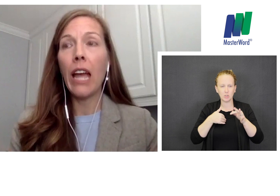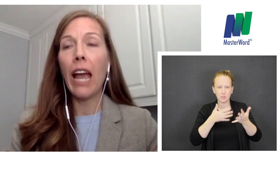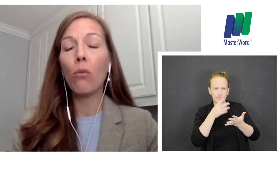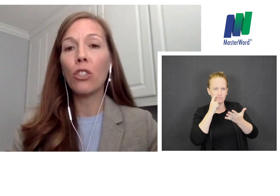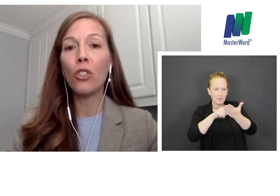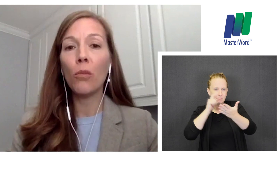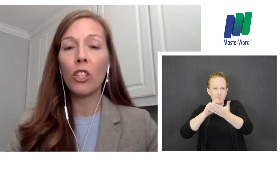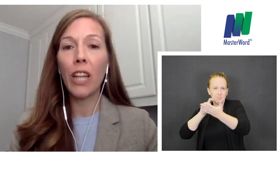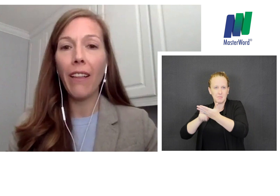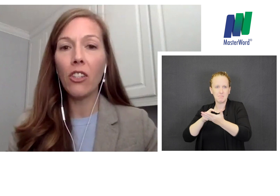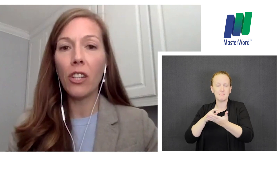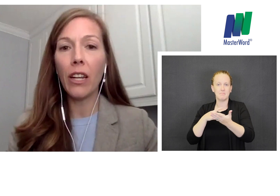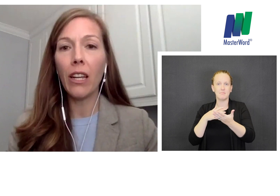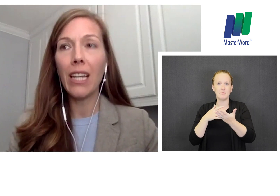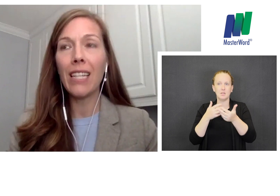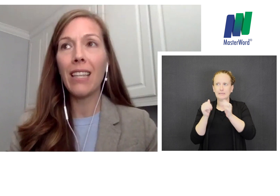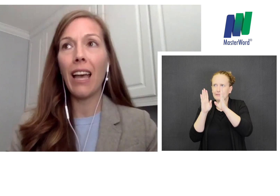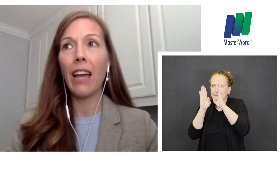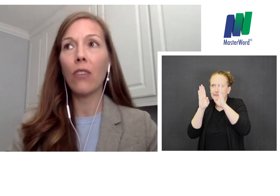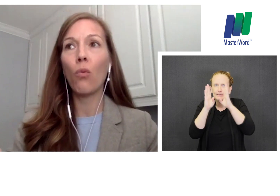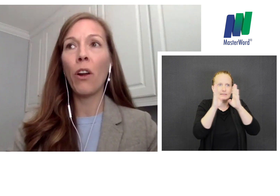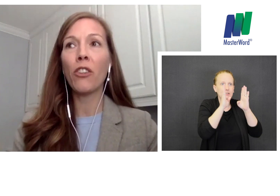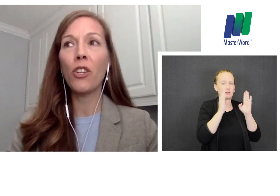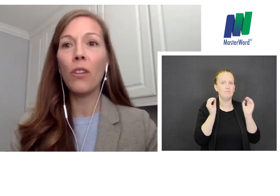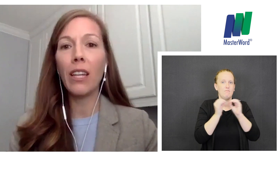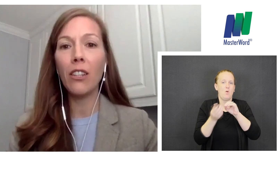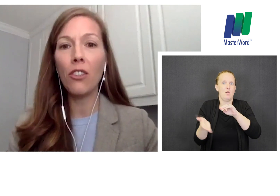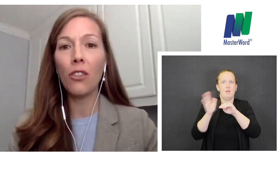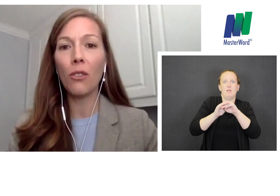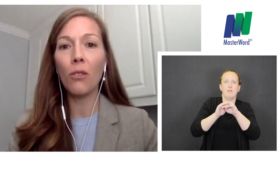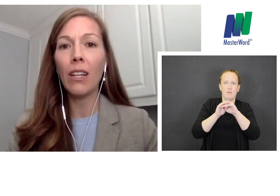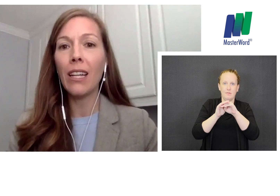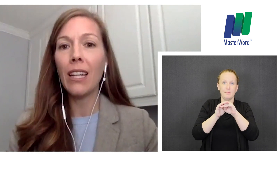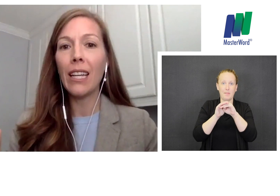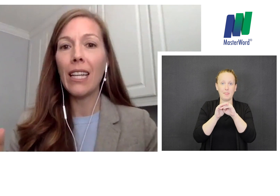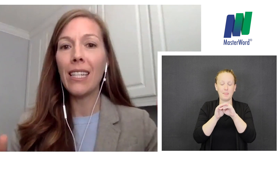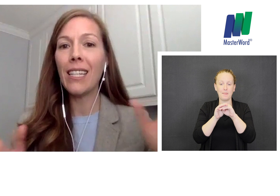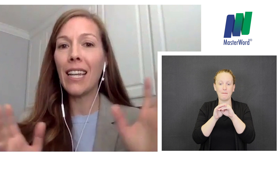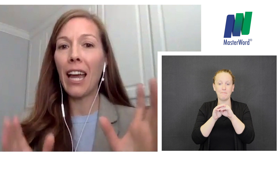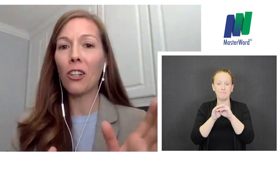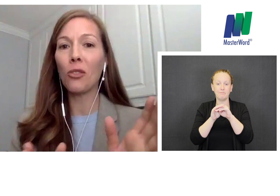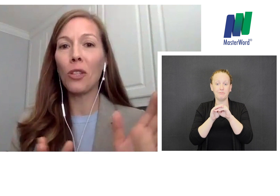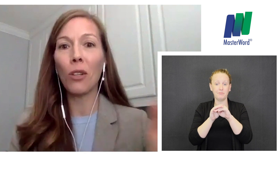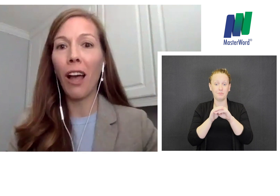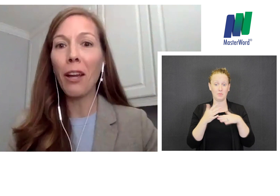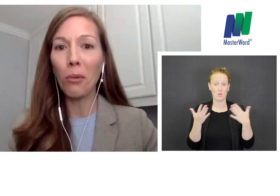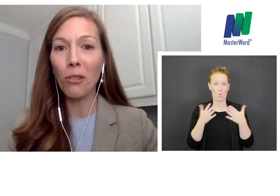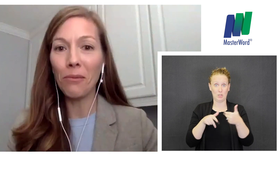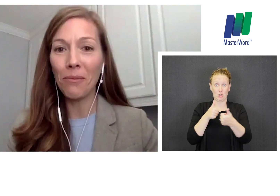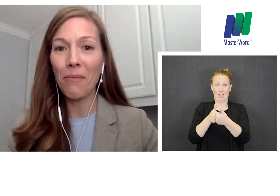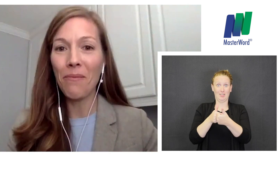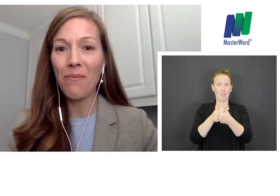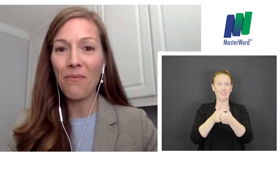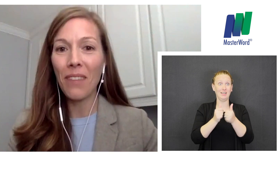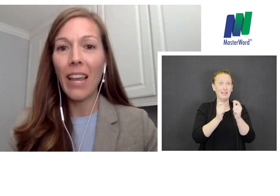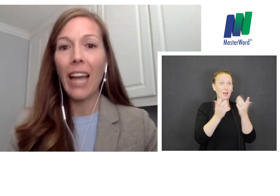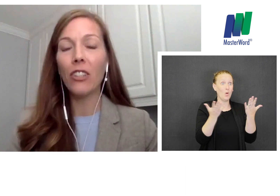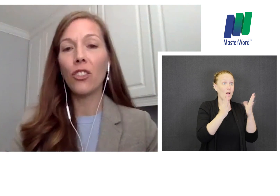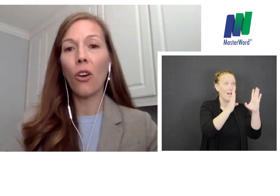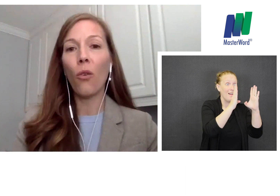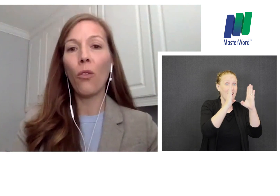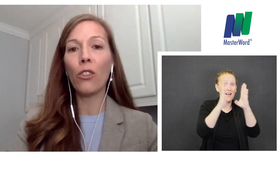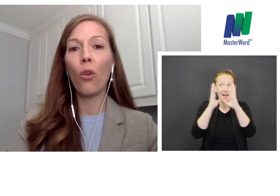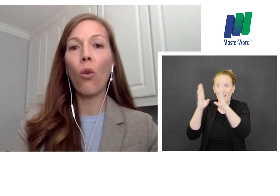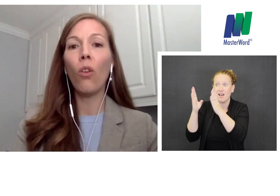level. And what's super challenging is that what you're tuning into isn't actually reliable.